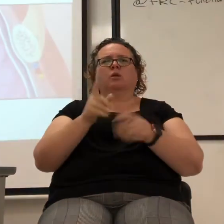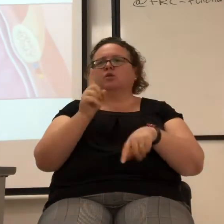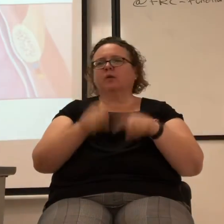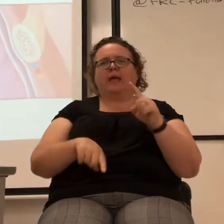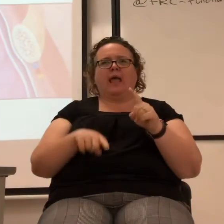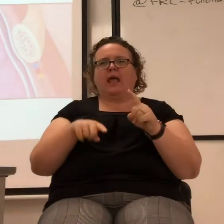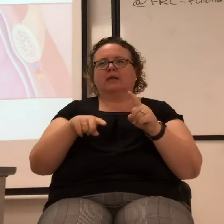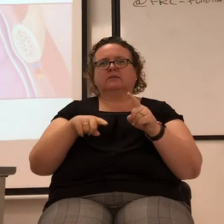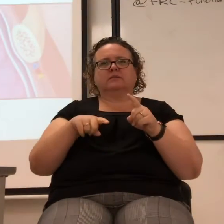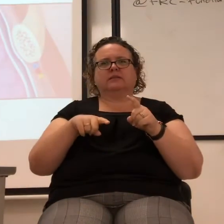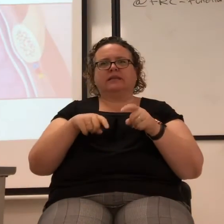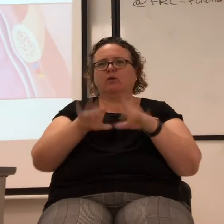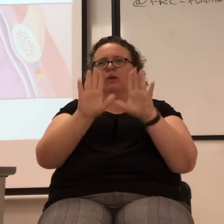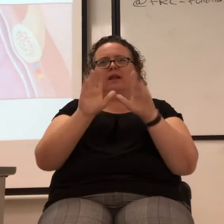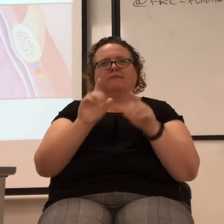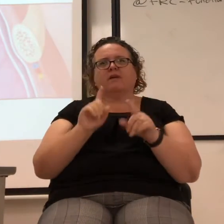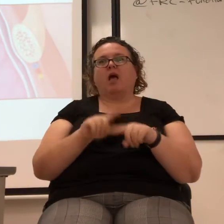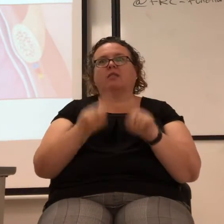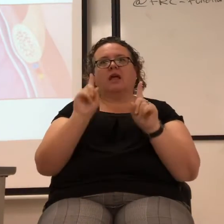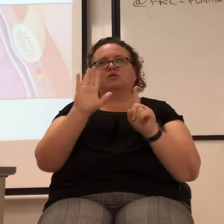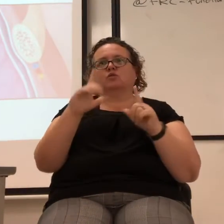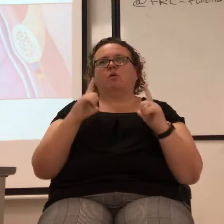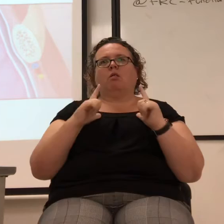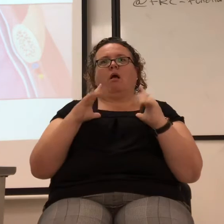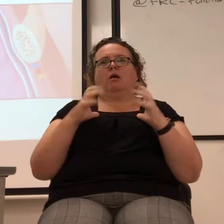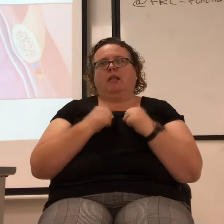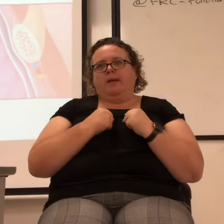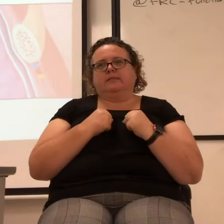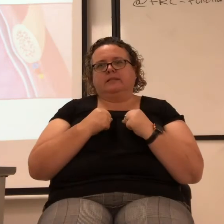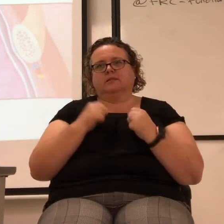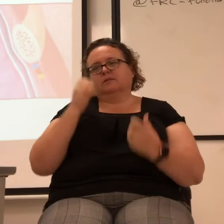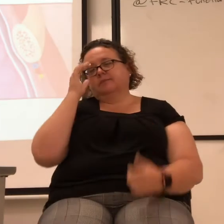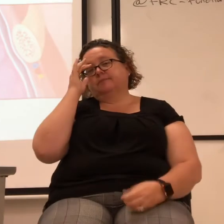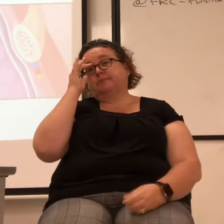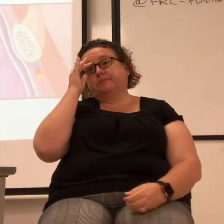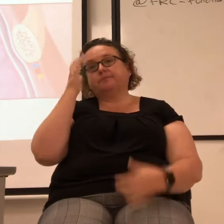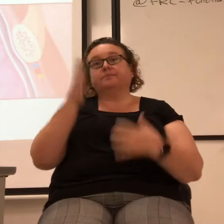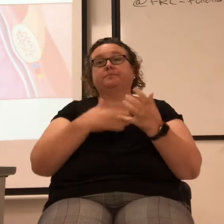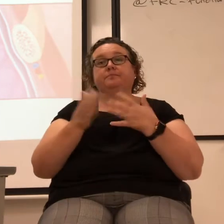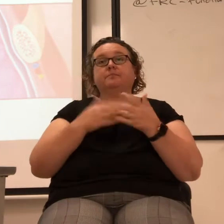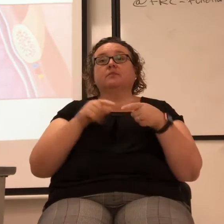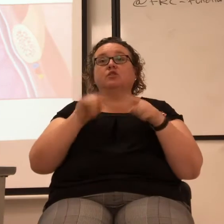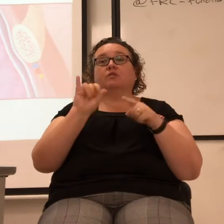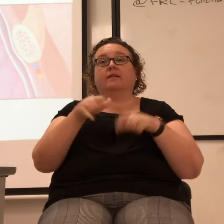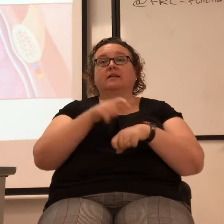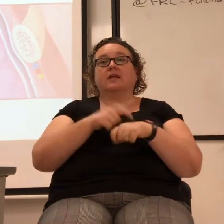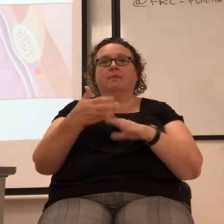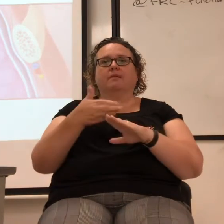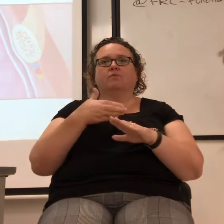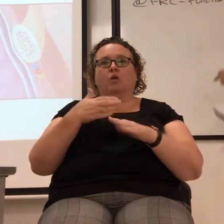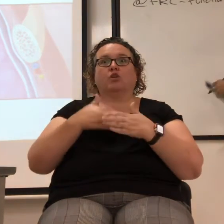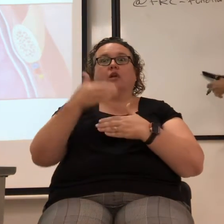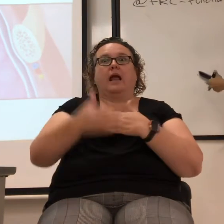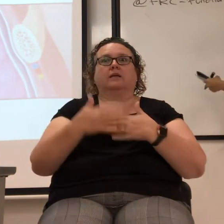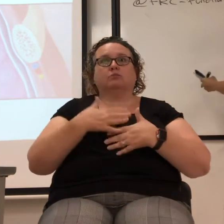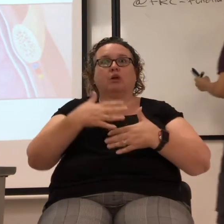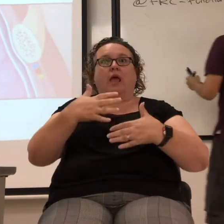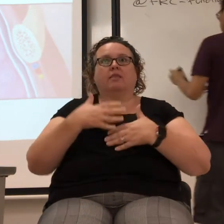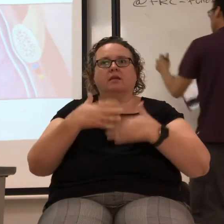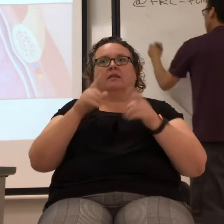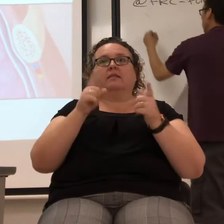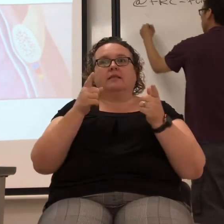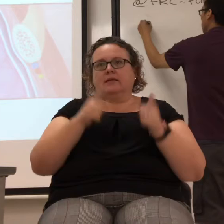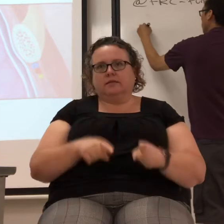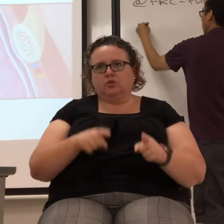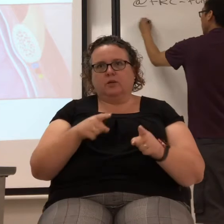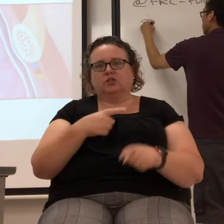lung collapses. Anyways, during this time, before you take a next breath, here's the